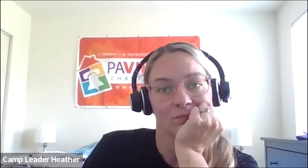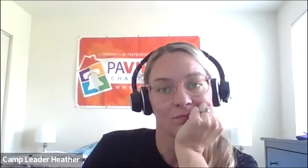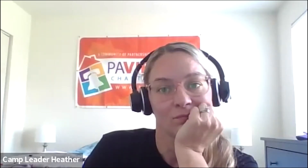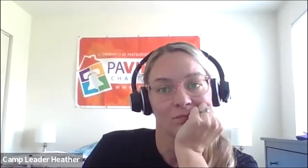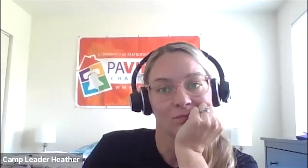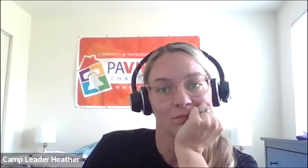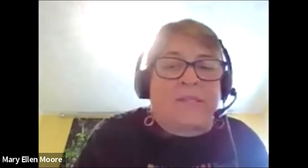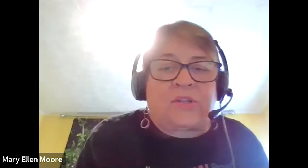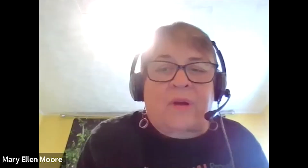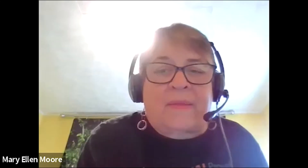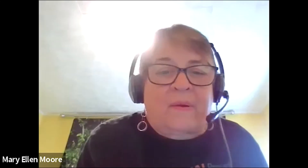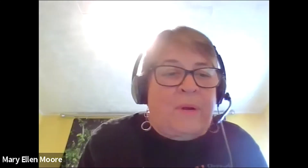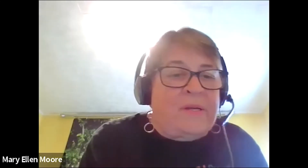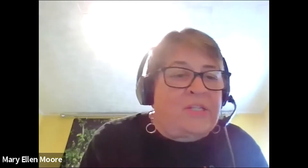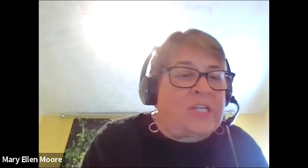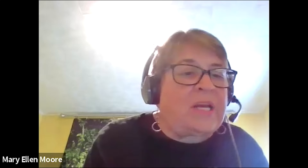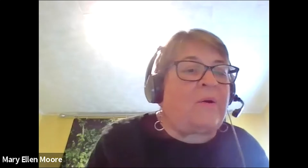Wait, I lost her on there. Where did she go?